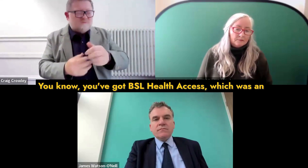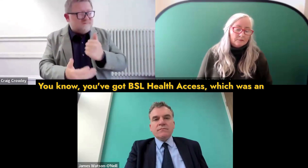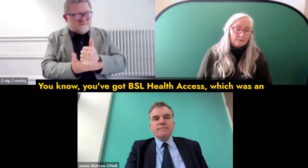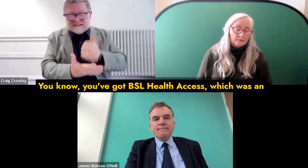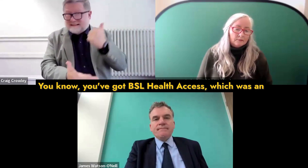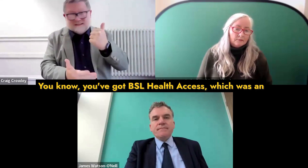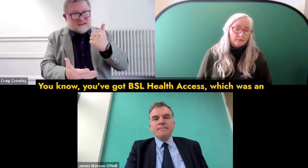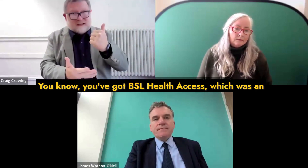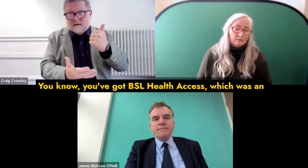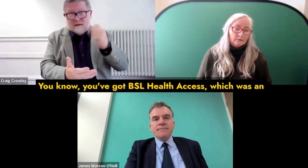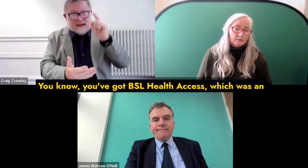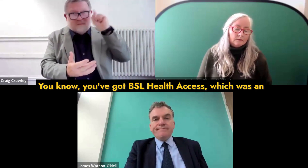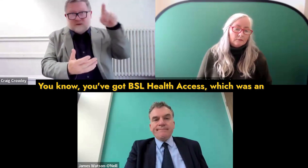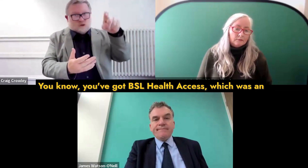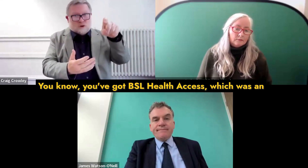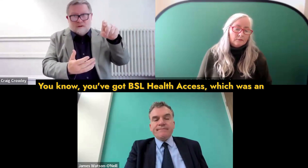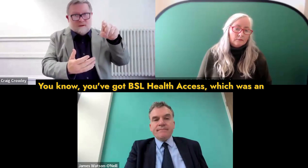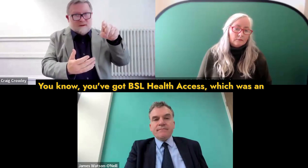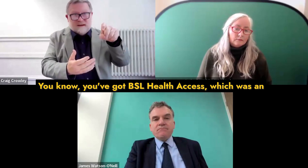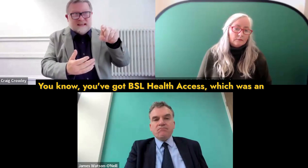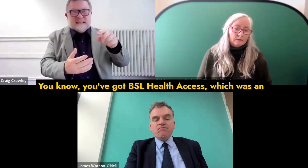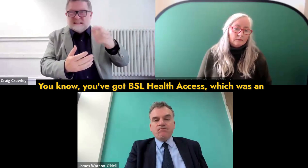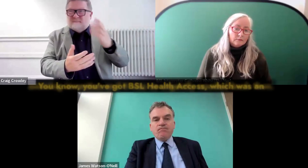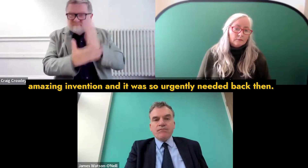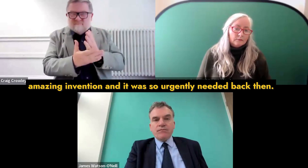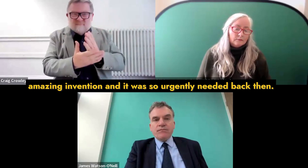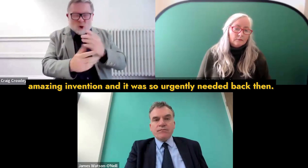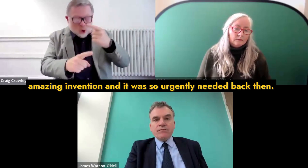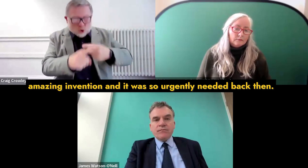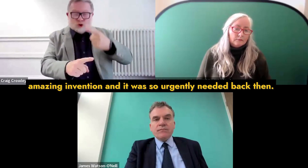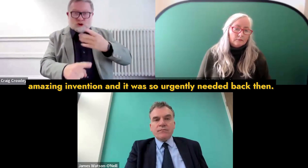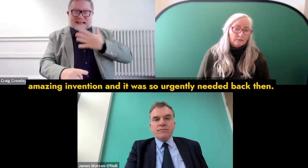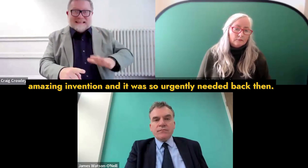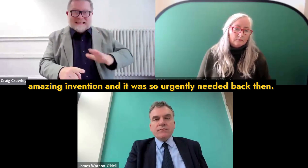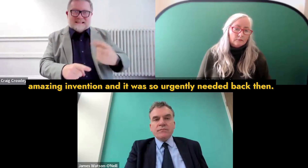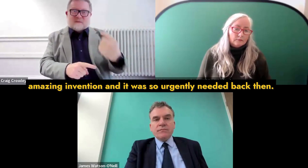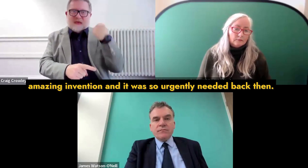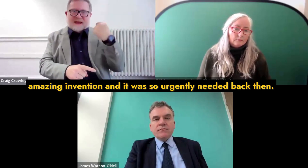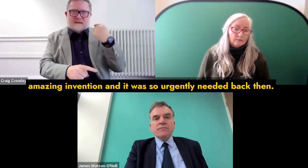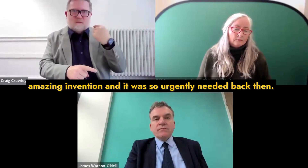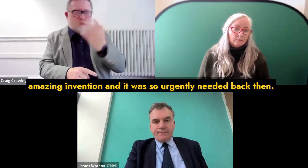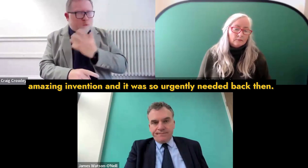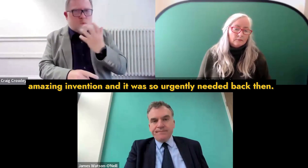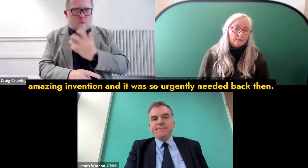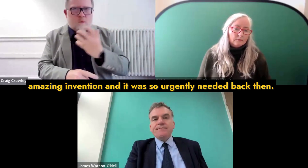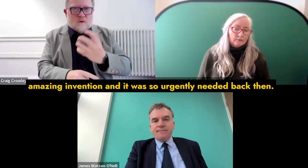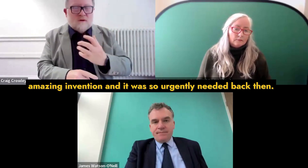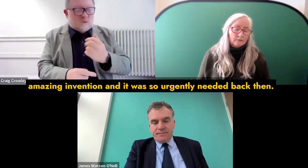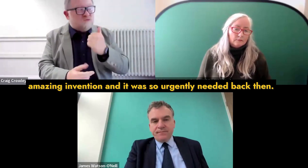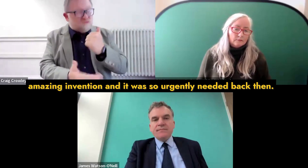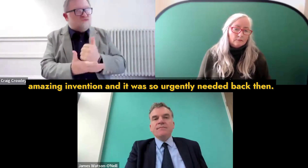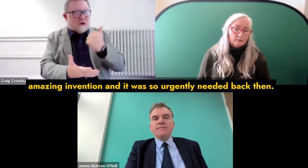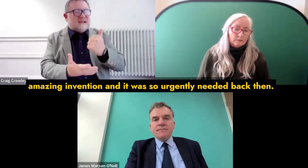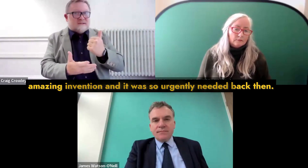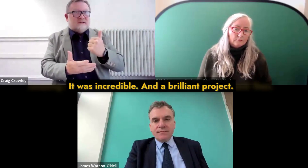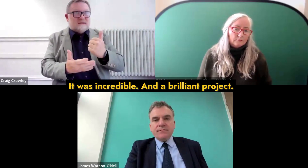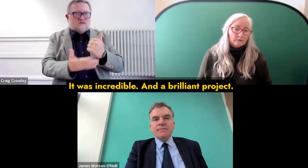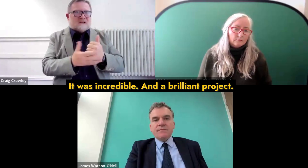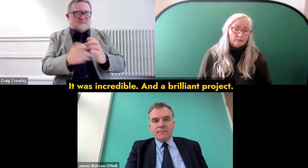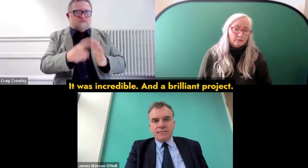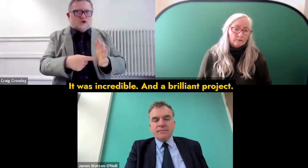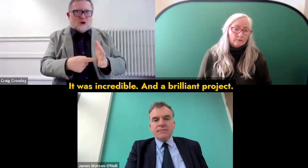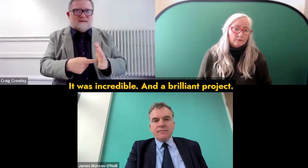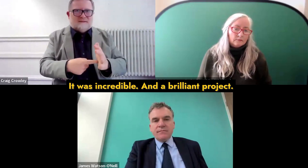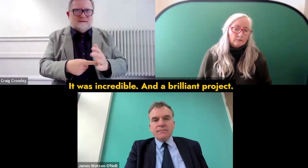wider. You've got BSL Health Access, which was an amazing invention, and it was so urgently needed back then. It